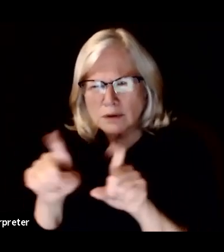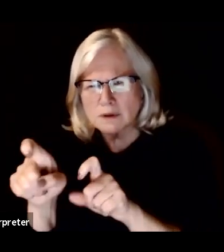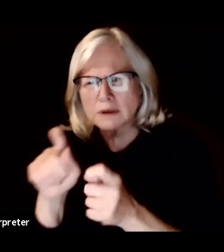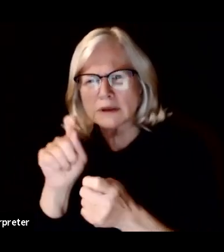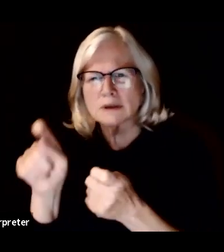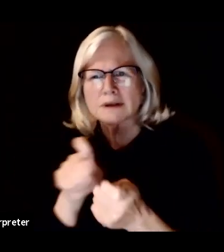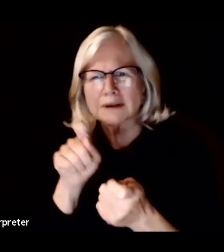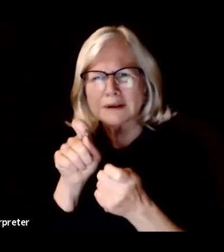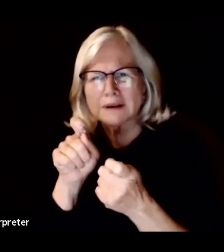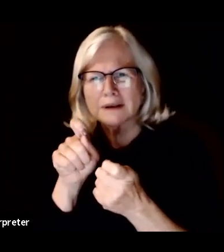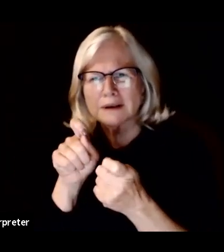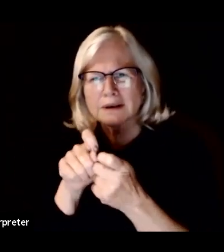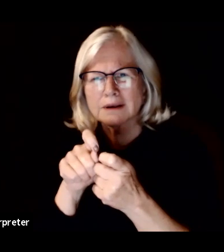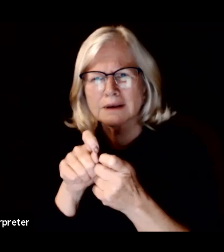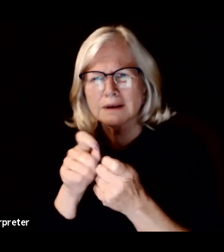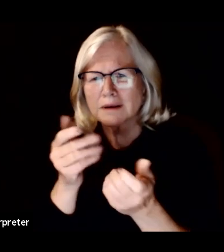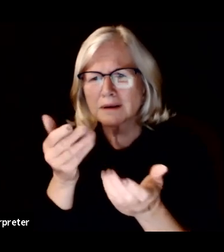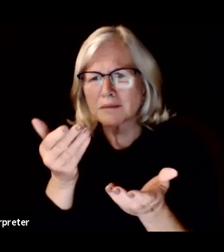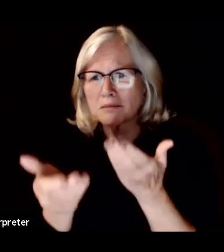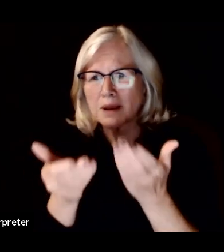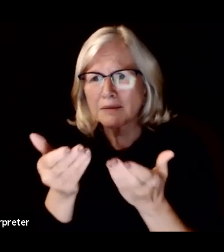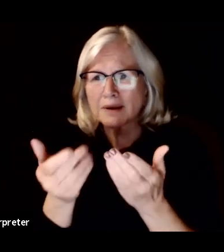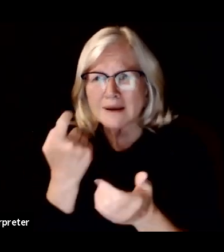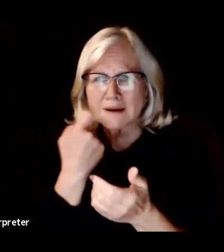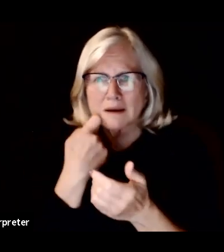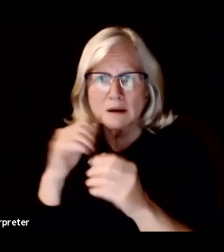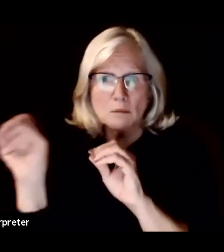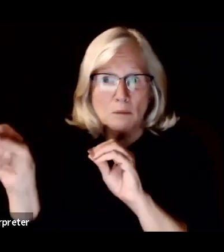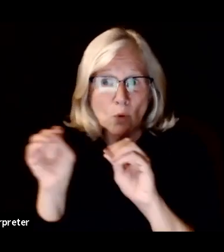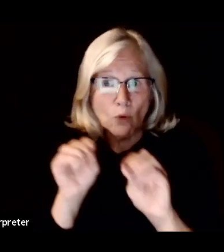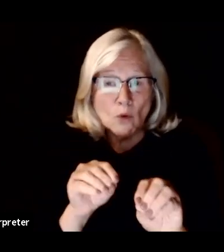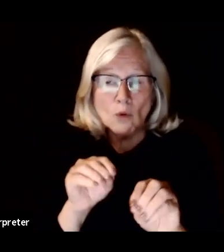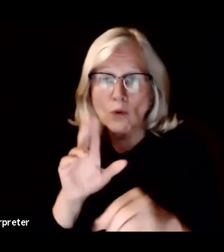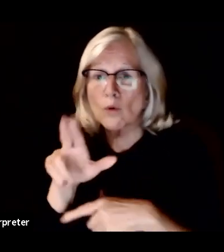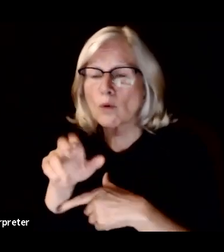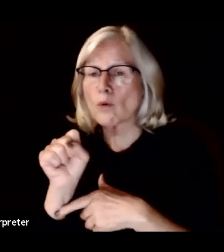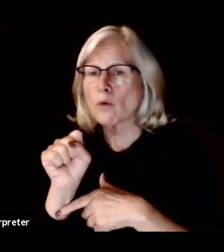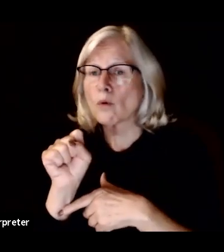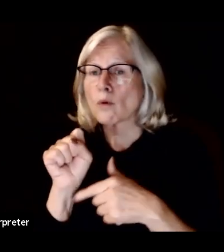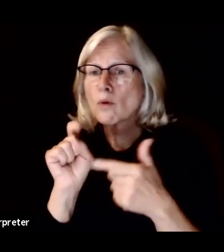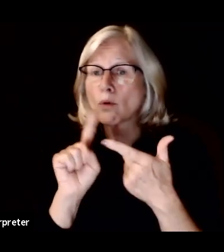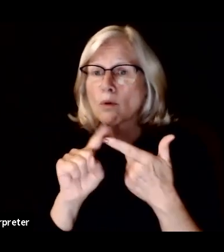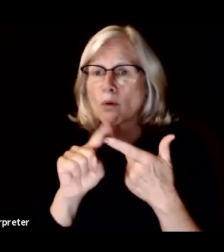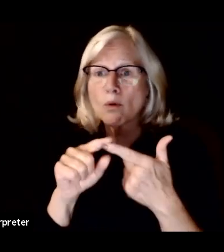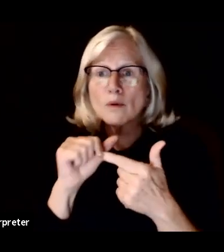might be new to the United States or not be from here originally?